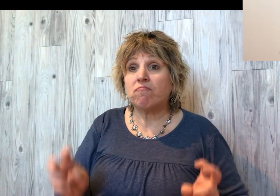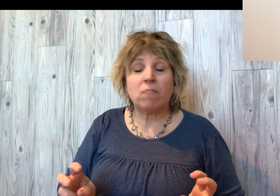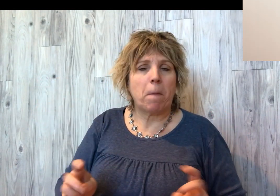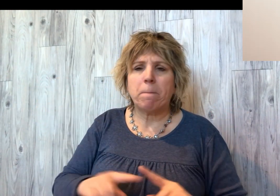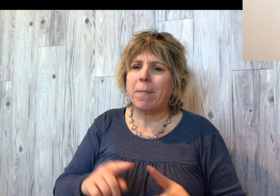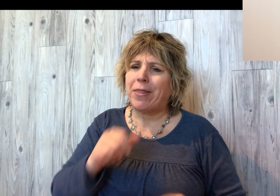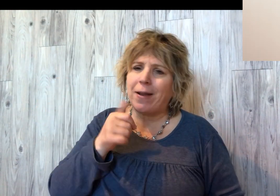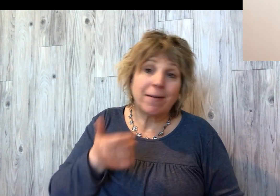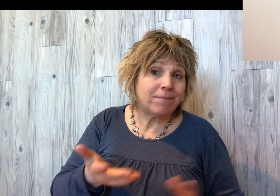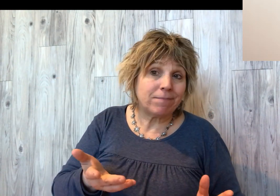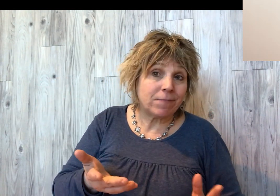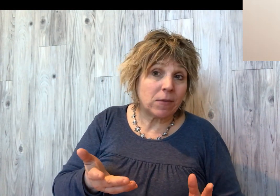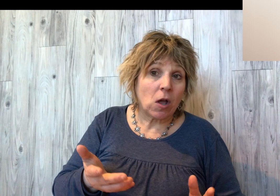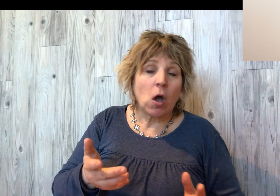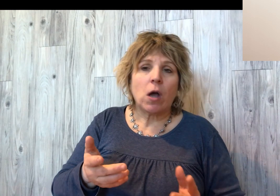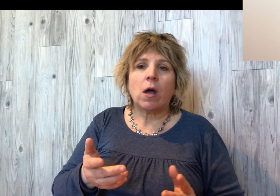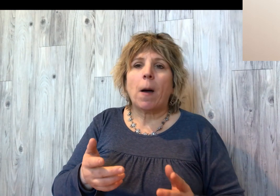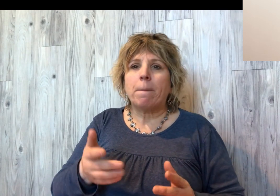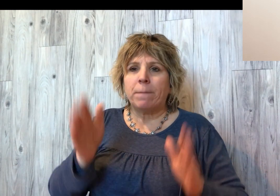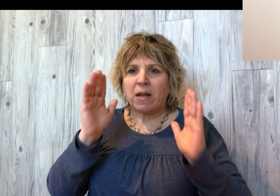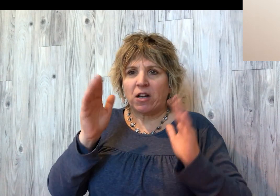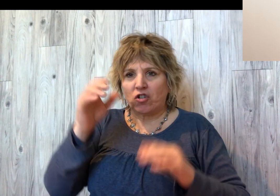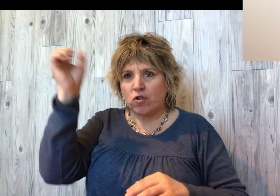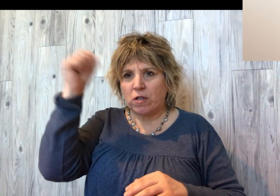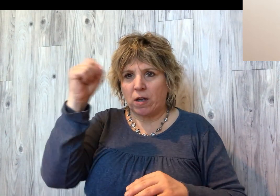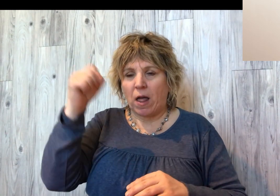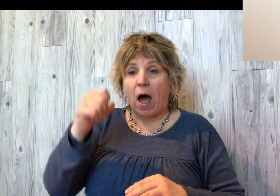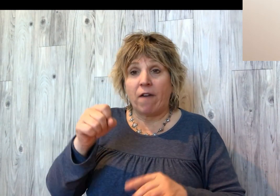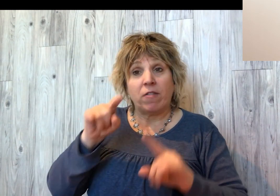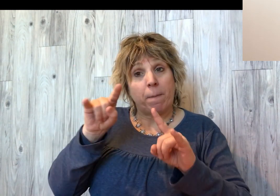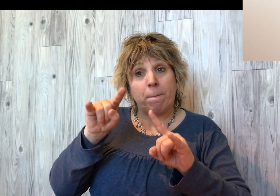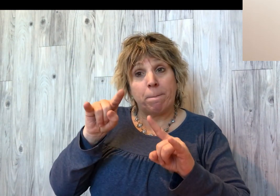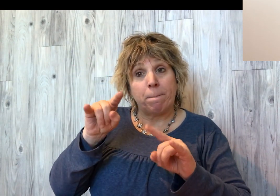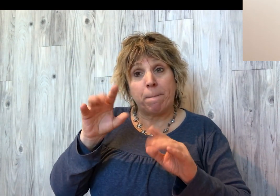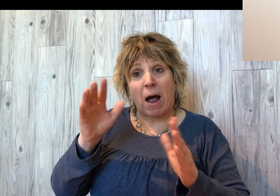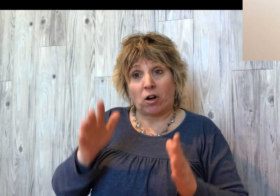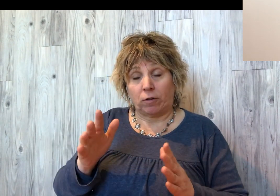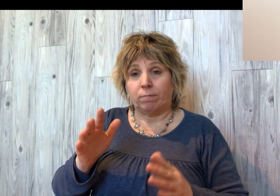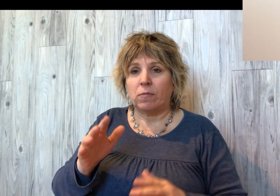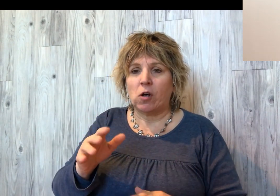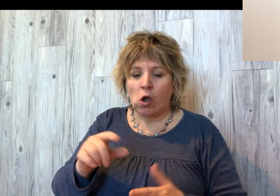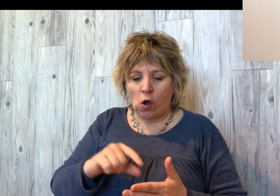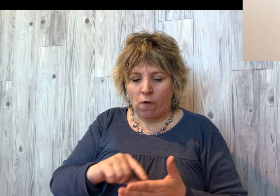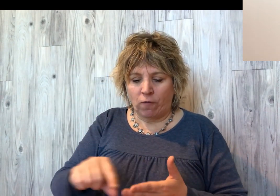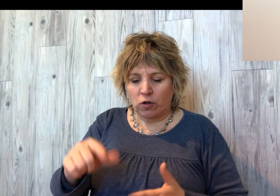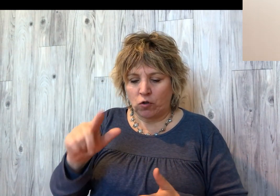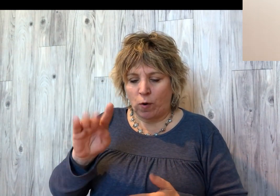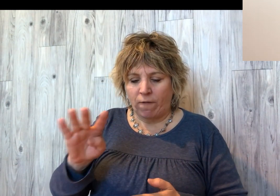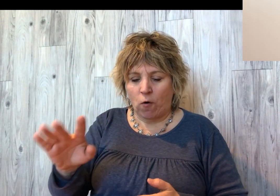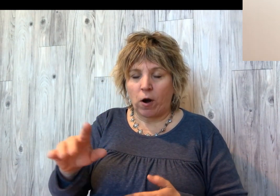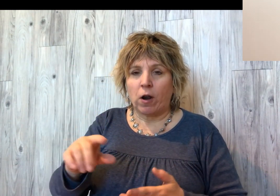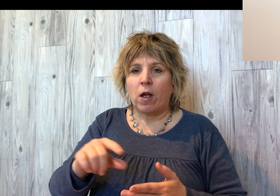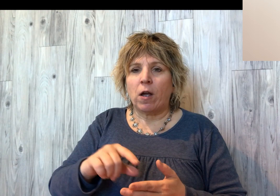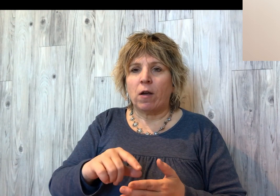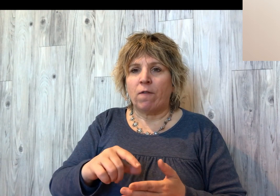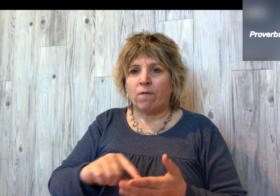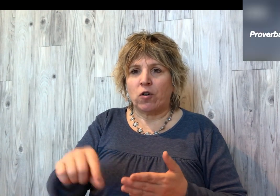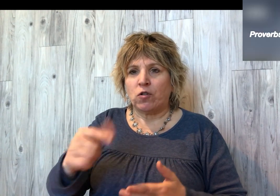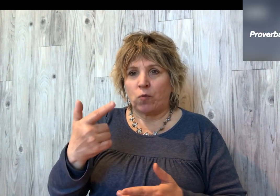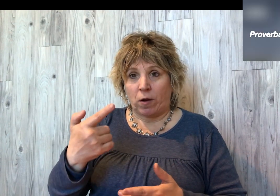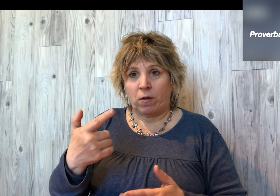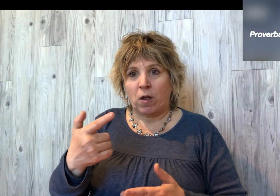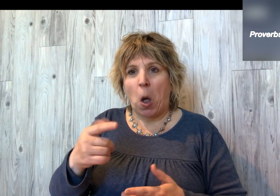topic, and they're not. Watch what Solomon says. This is his take on the mocker, verse 24 of chapter 21 of Proverbs. He says